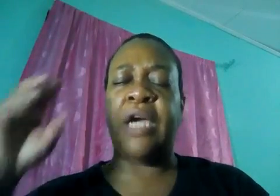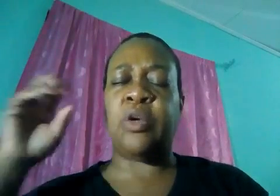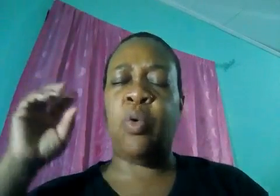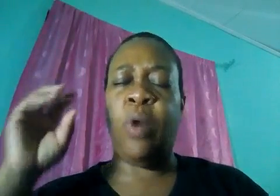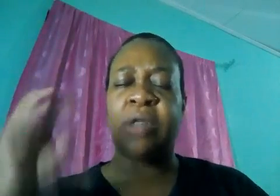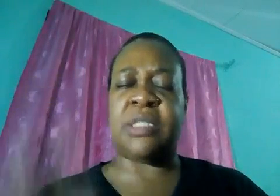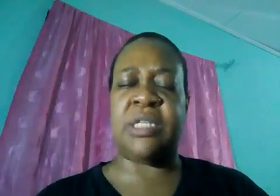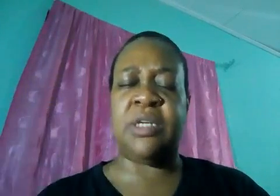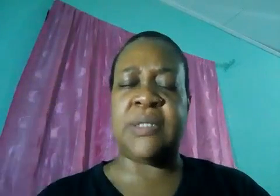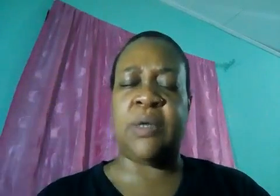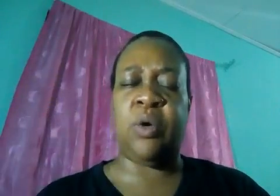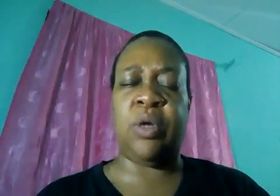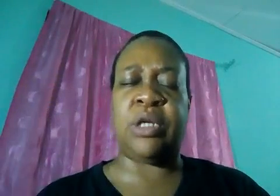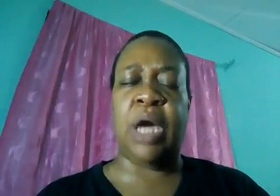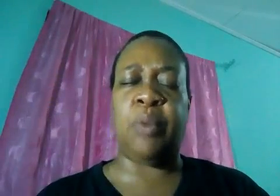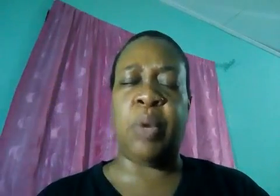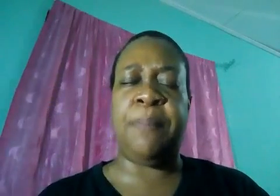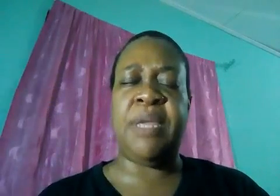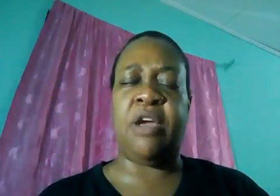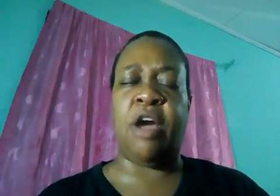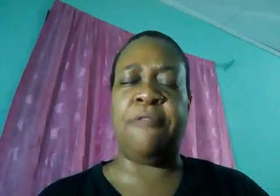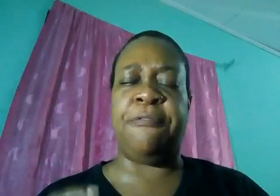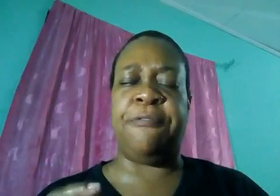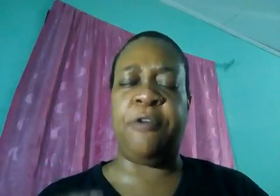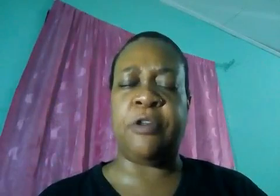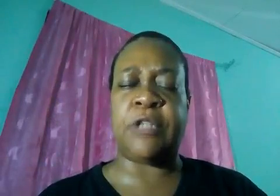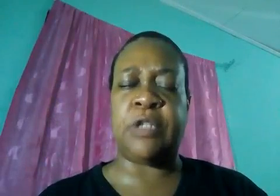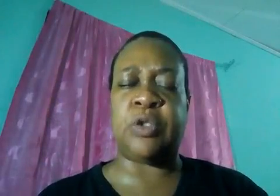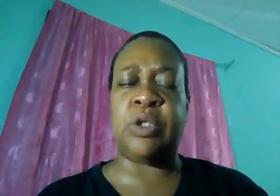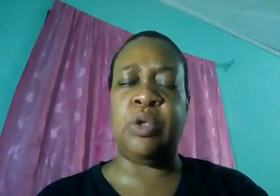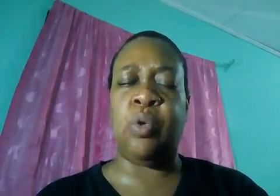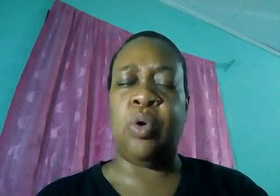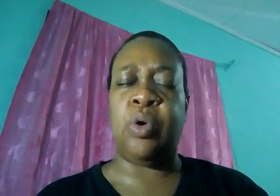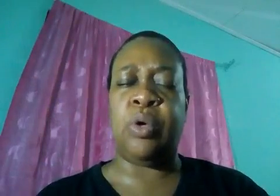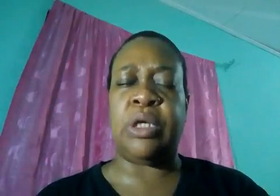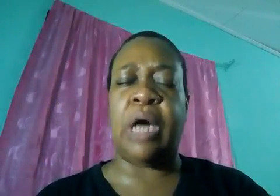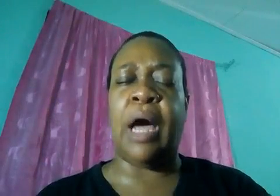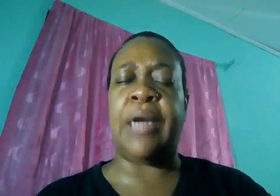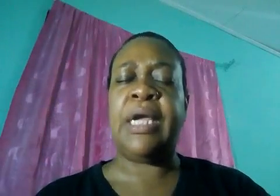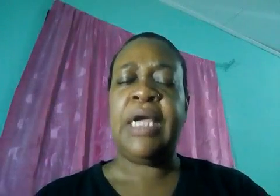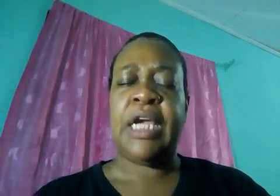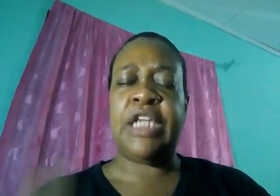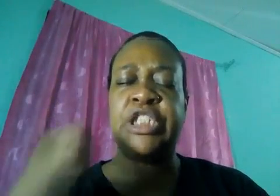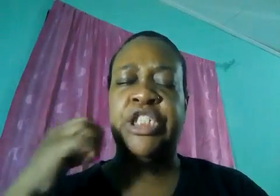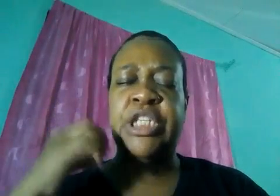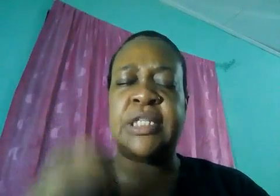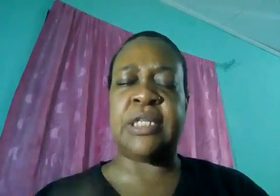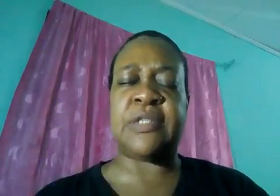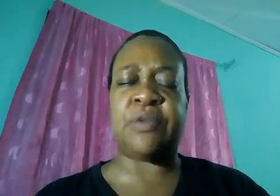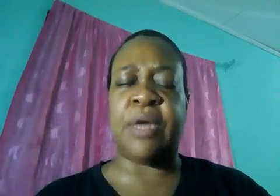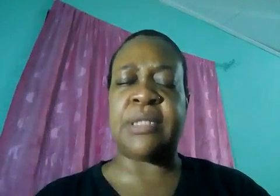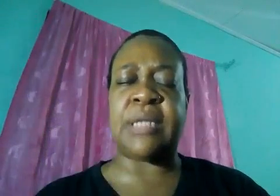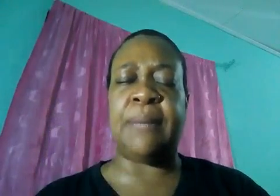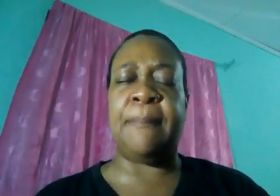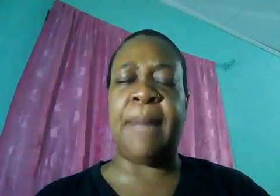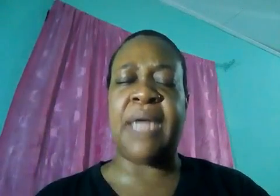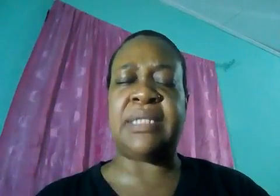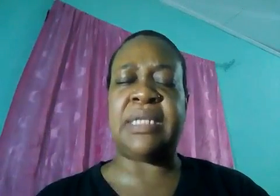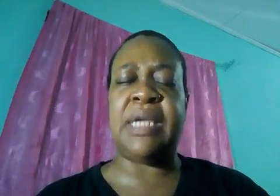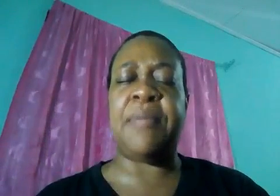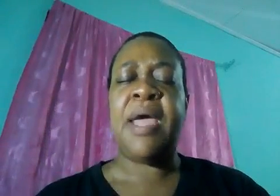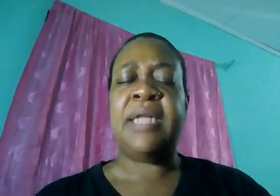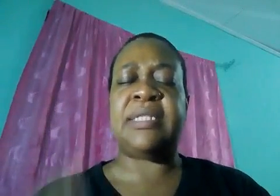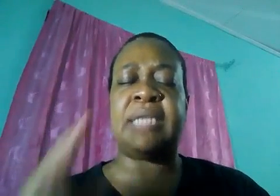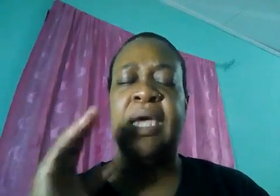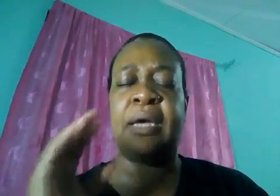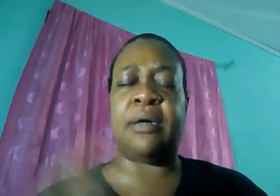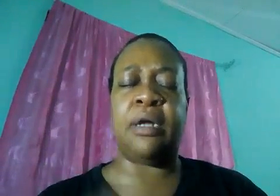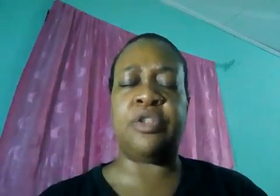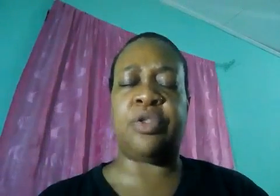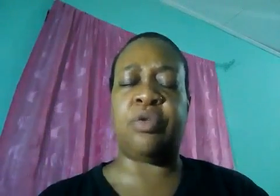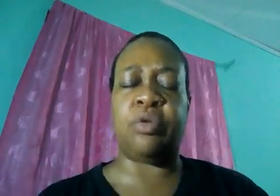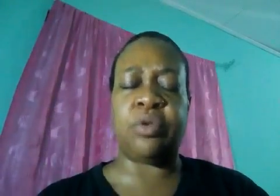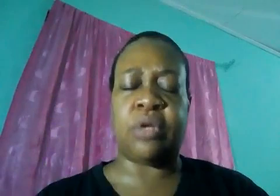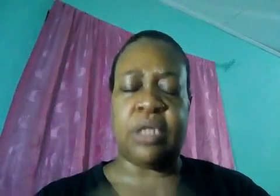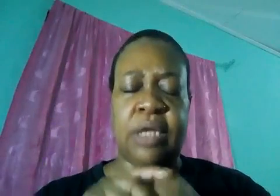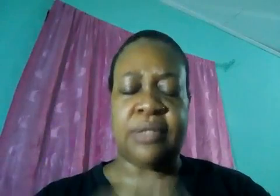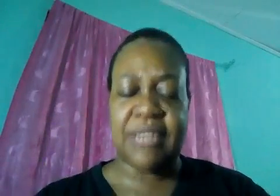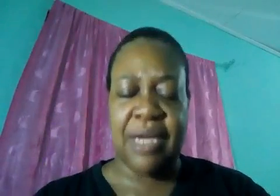are sinners, oh Lord God, will be converted to you, oh Lord God, in Jesus Christ's almighty name. Take